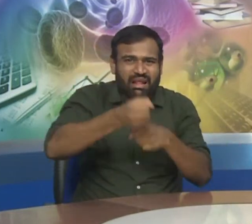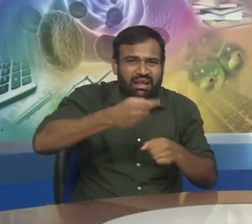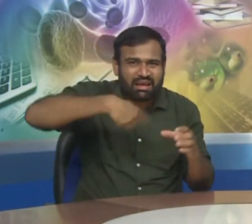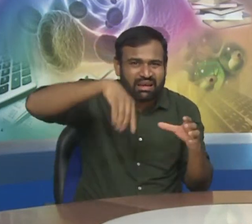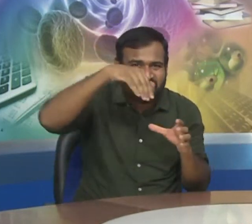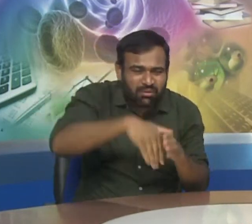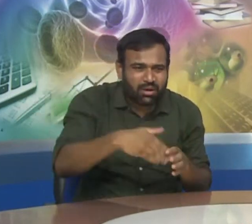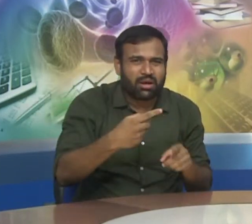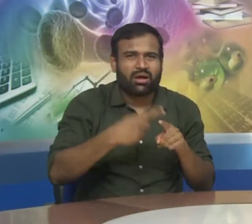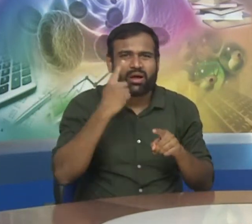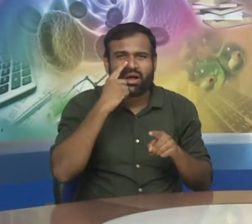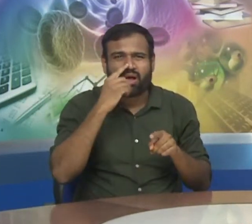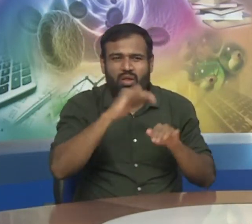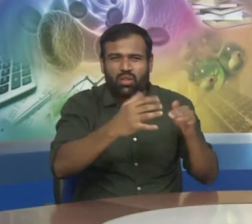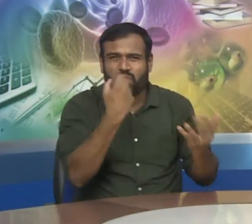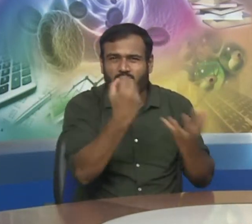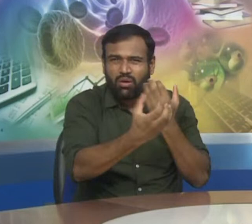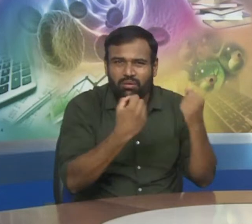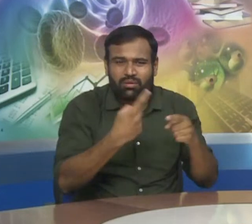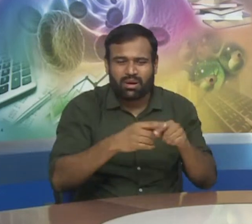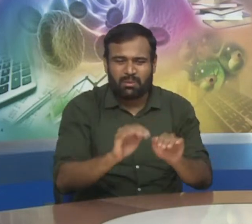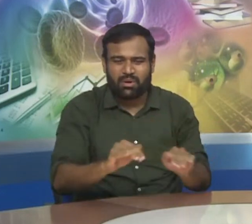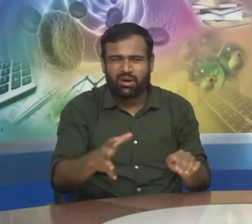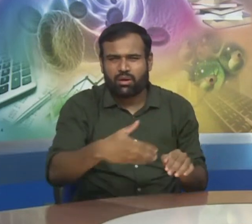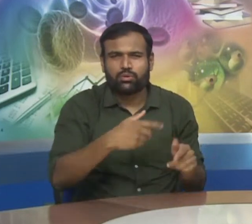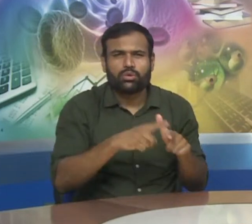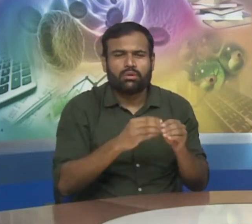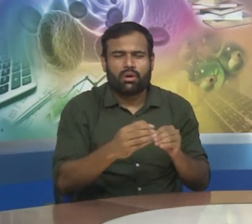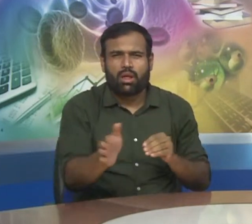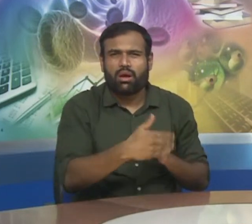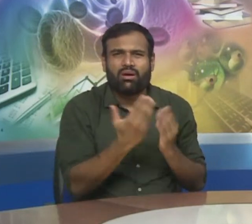women, children and deprived sections of society.